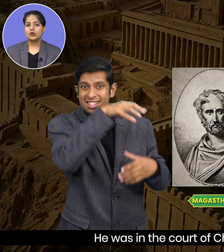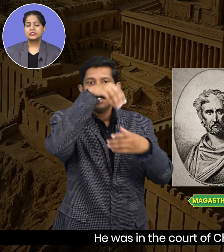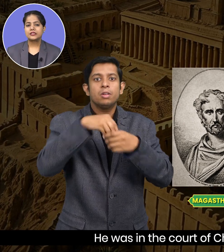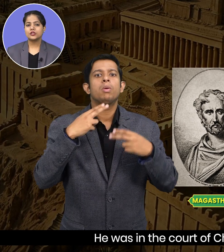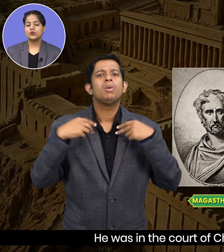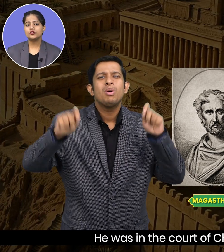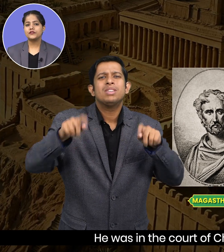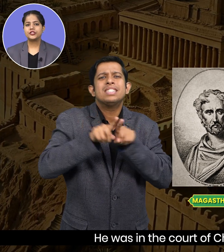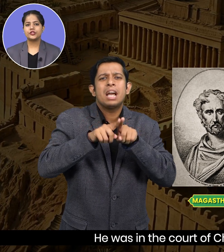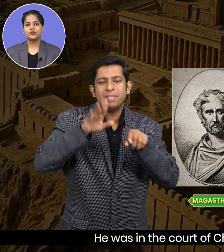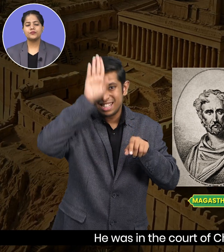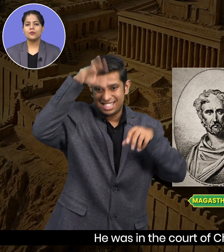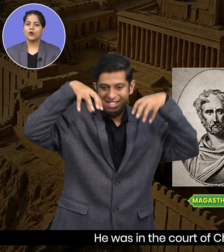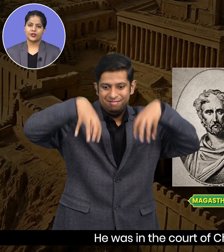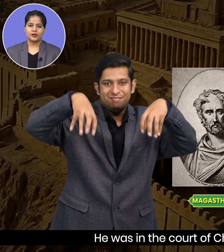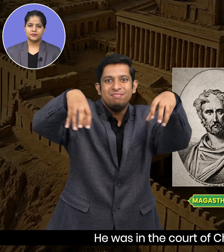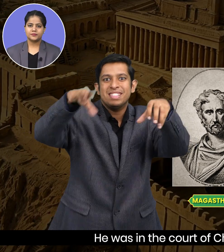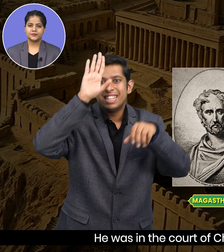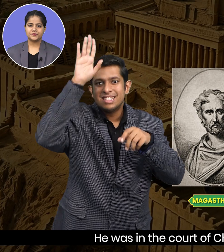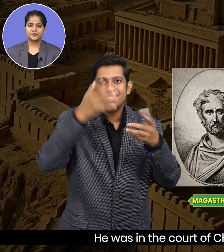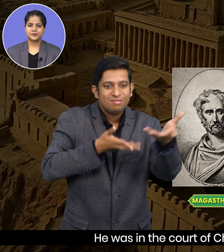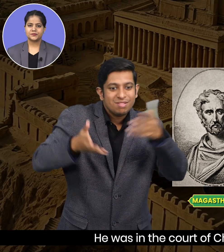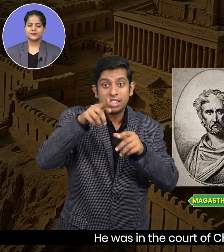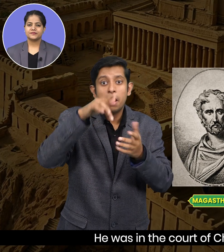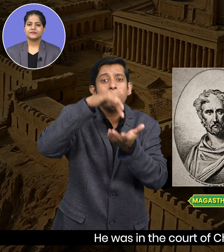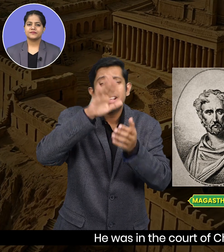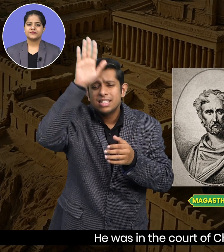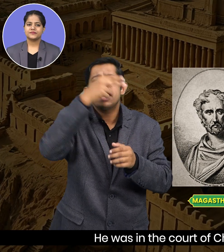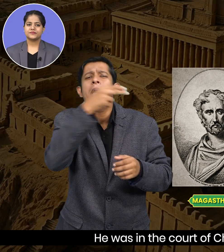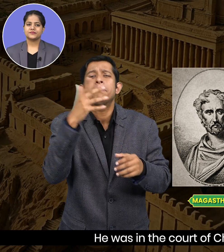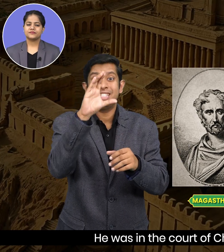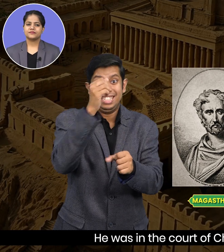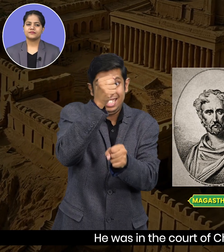He was in the court of Chandragupta Maurya.